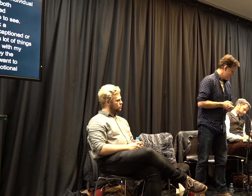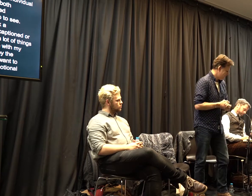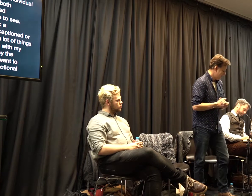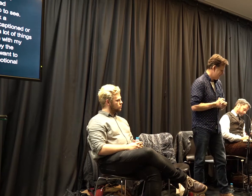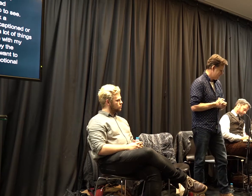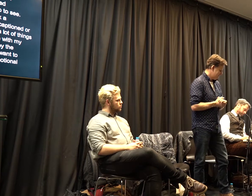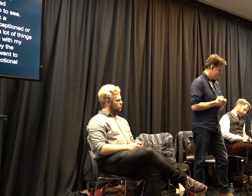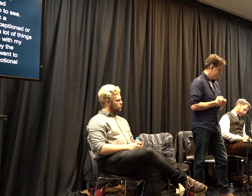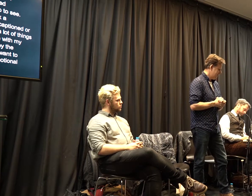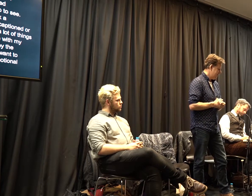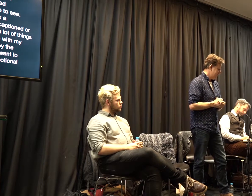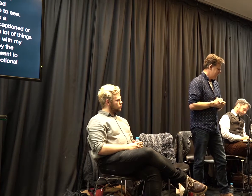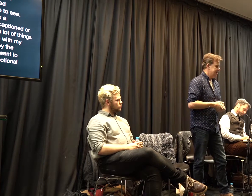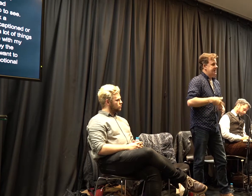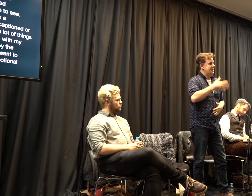audience members.